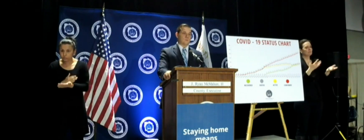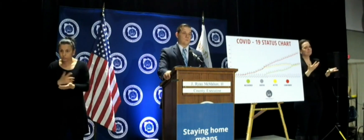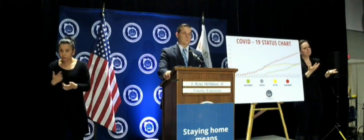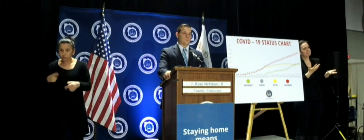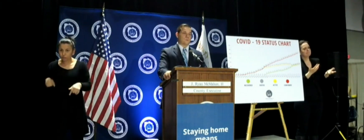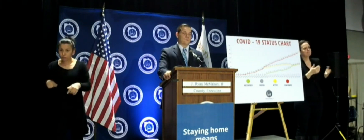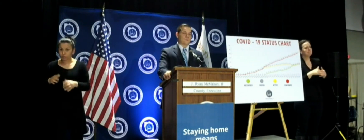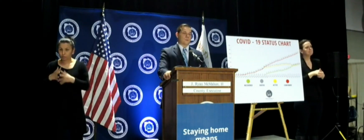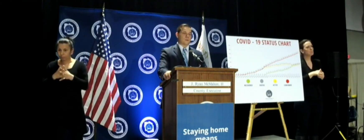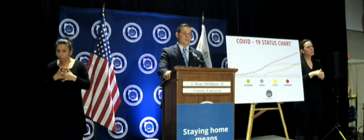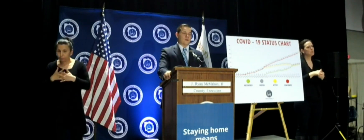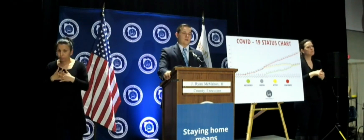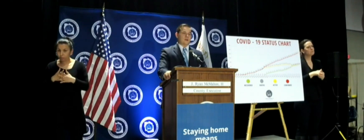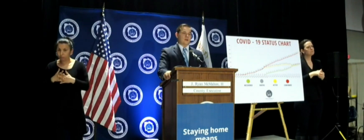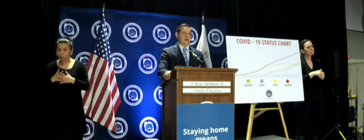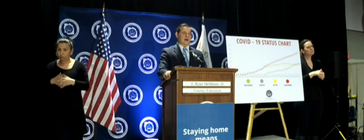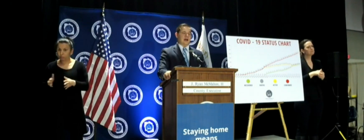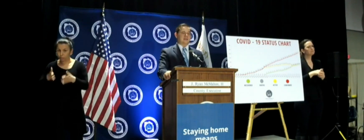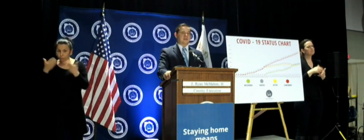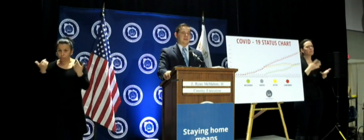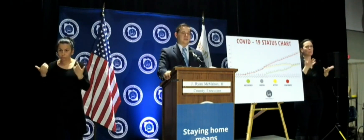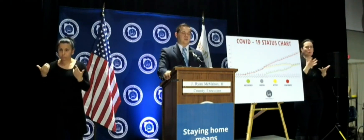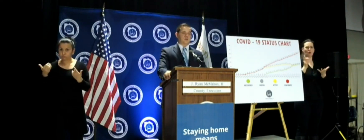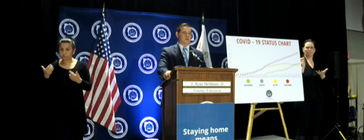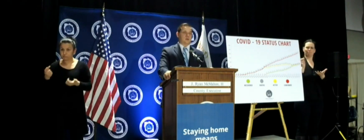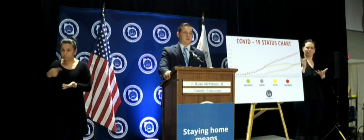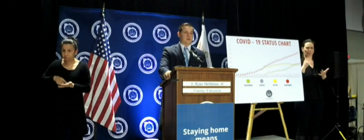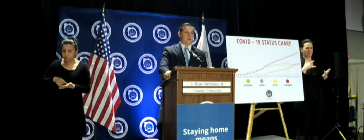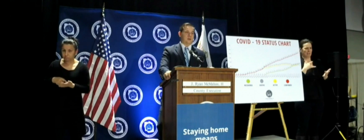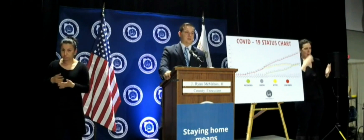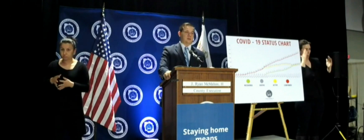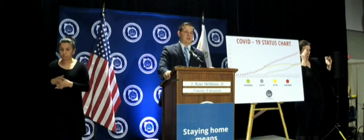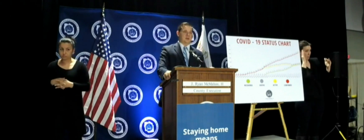and state governments? I think so.